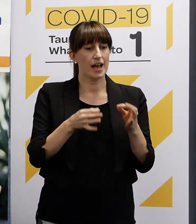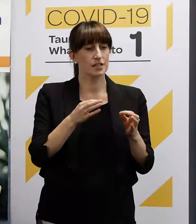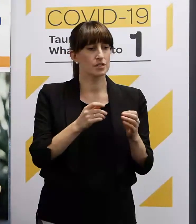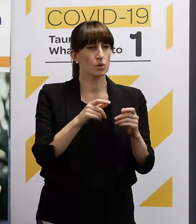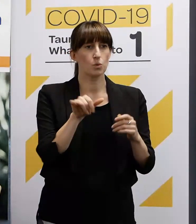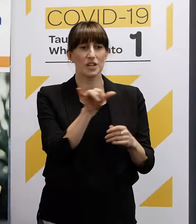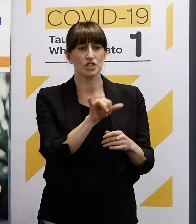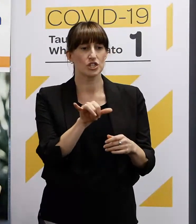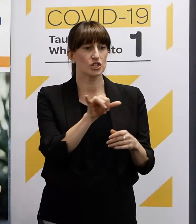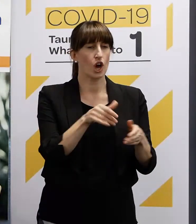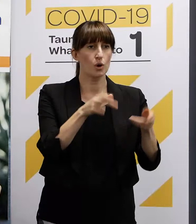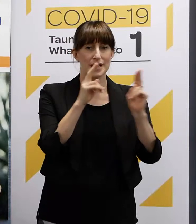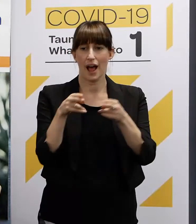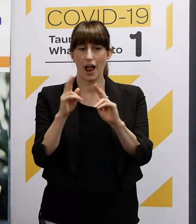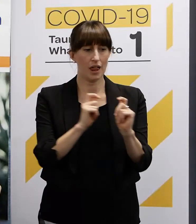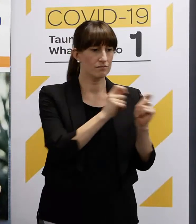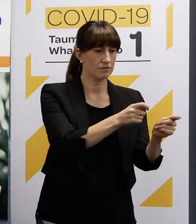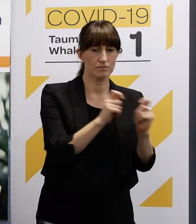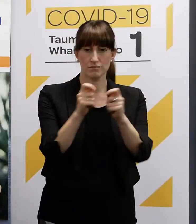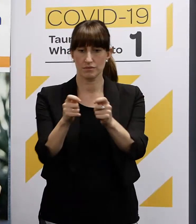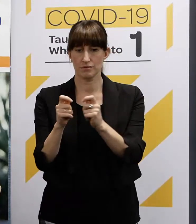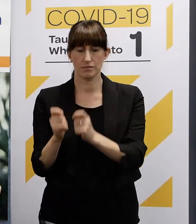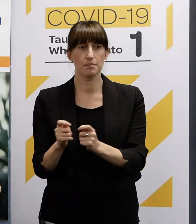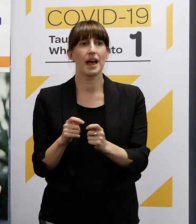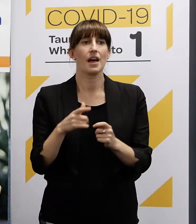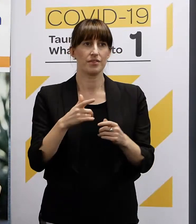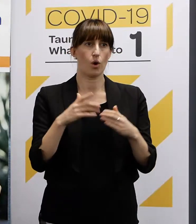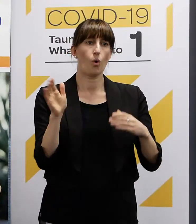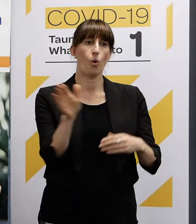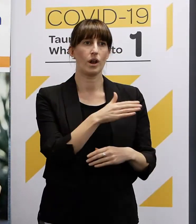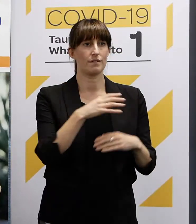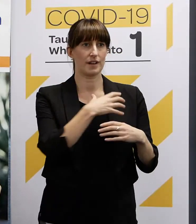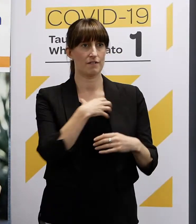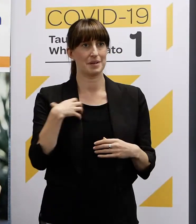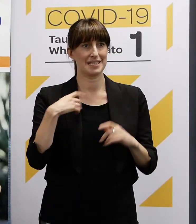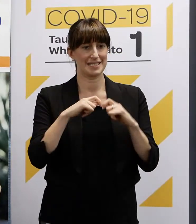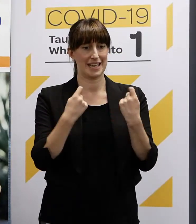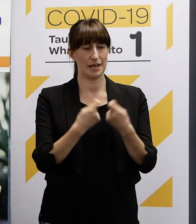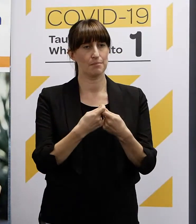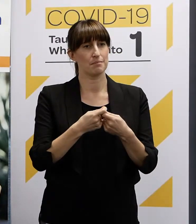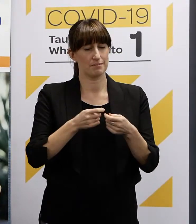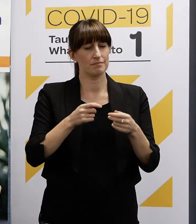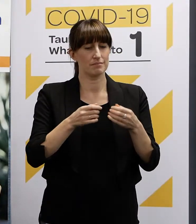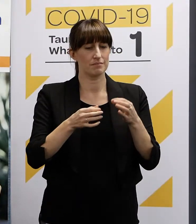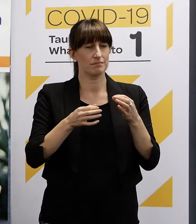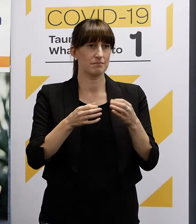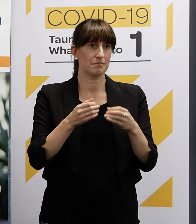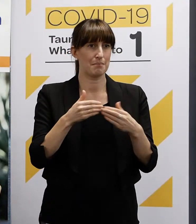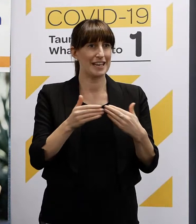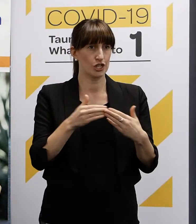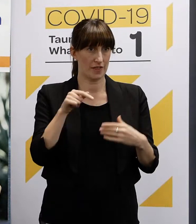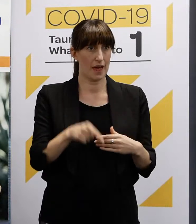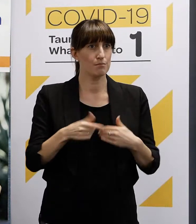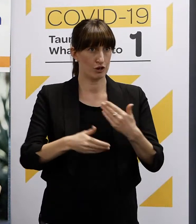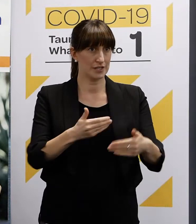isolation team, of which the health is part of the team. Those 39 cases you mentioned where there are still pending